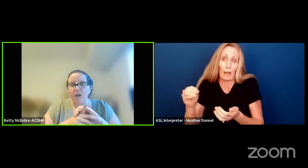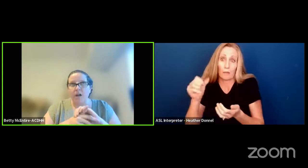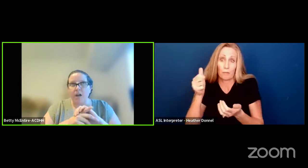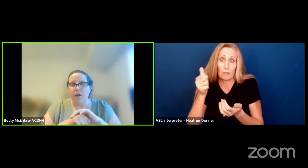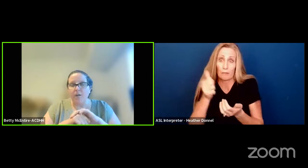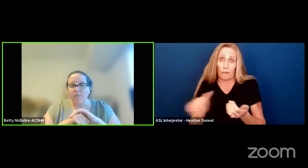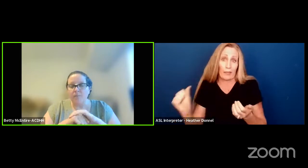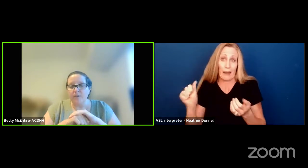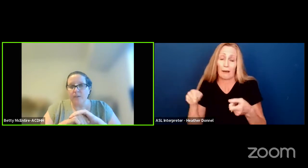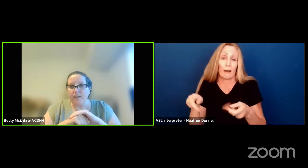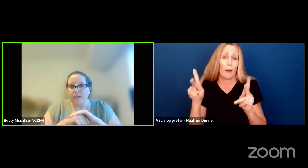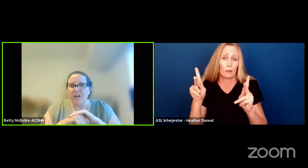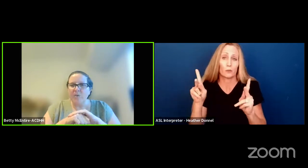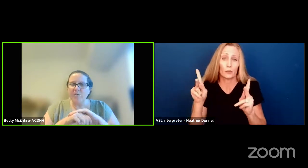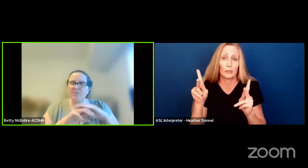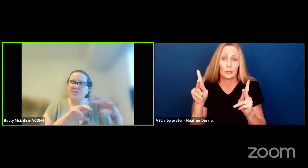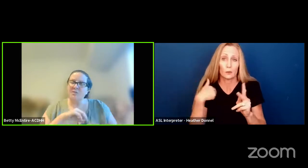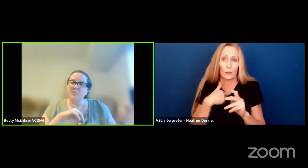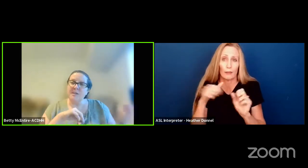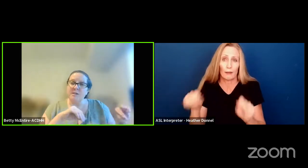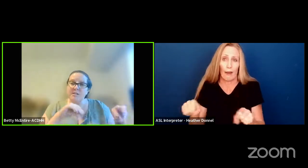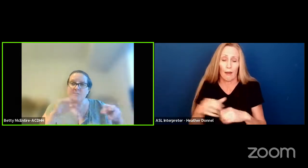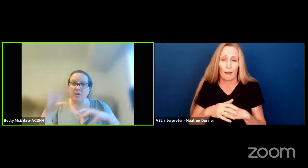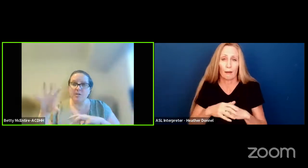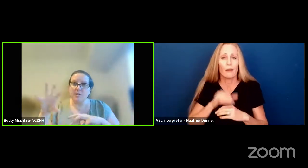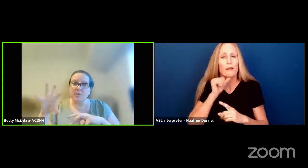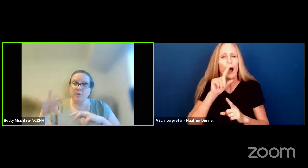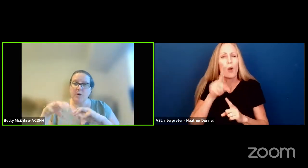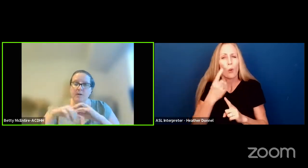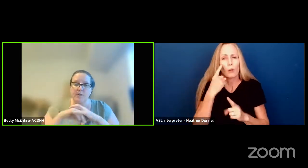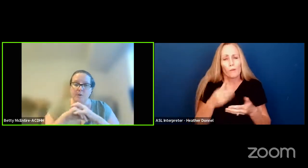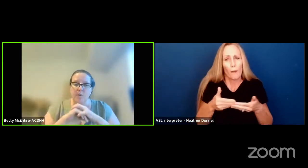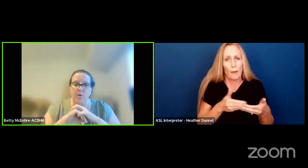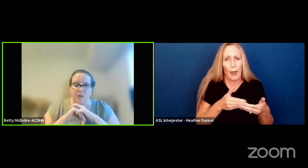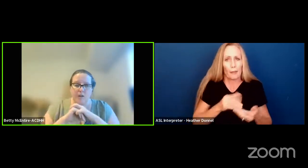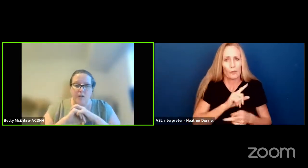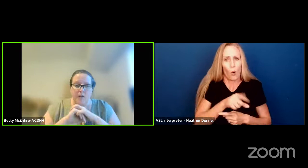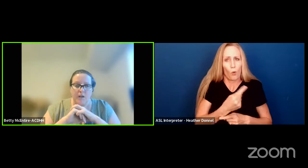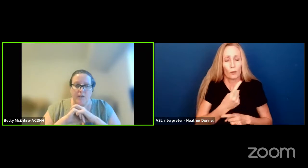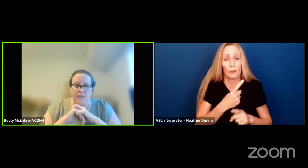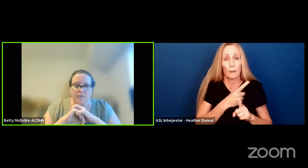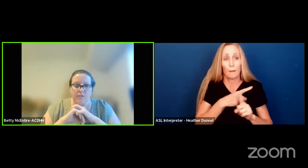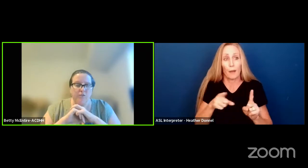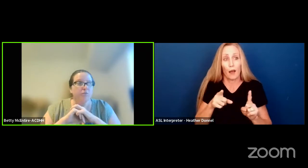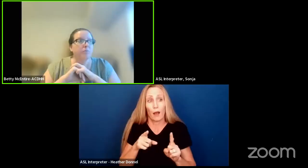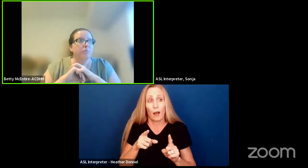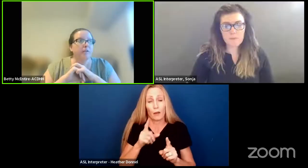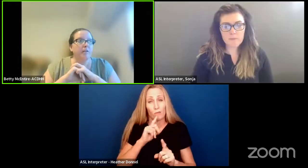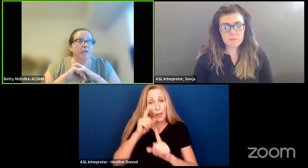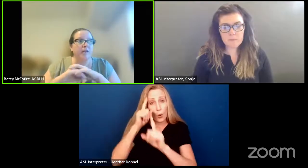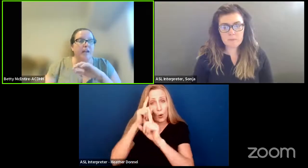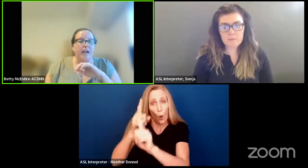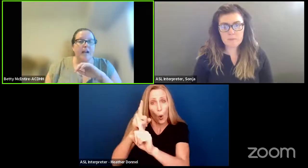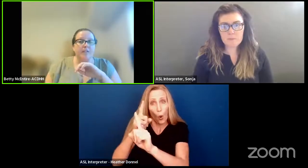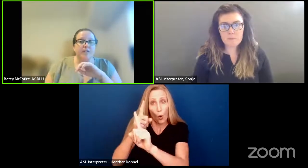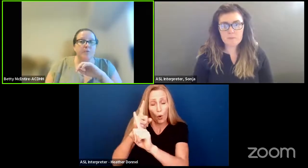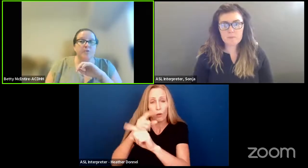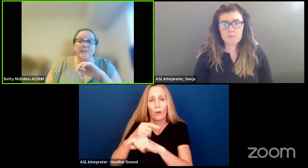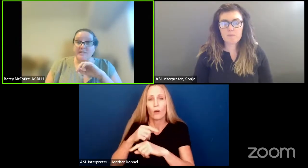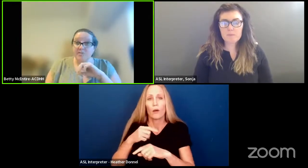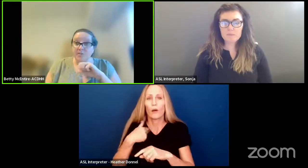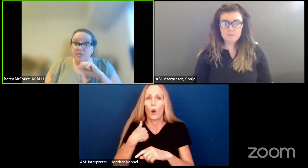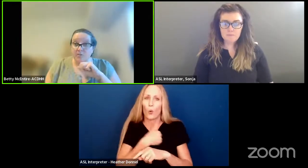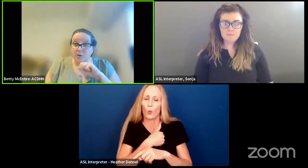opportunities that we can, not only just for the babies, but also the goal is to be looking at